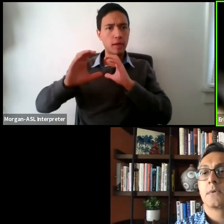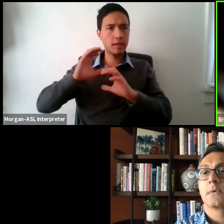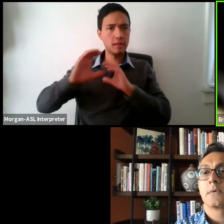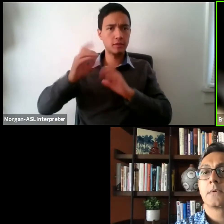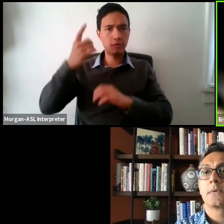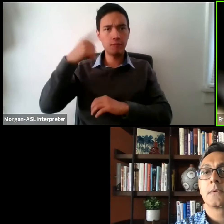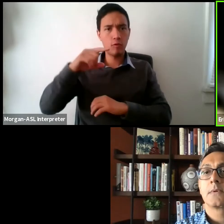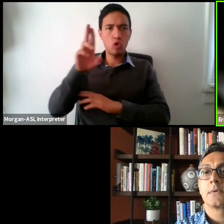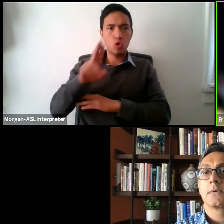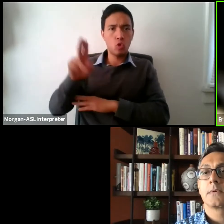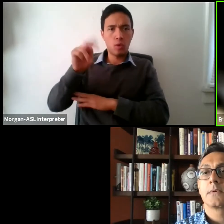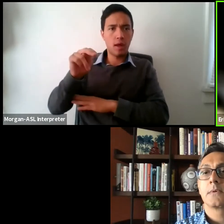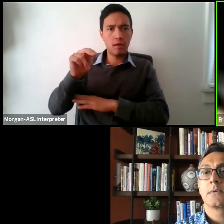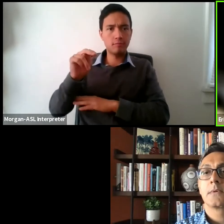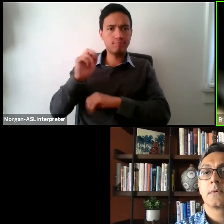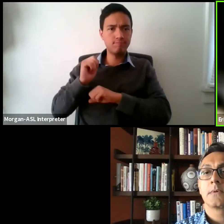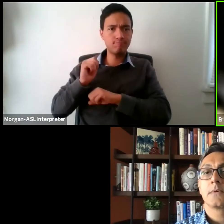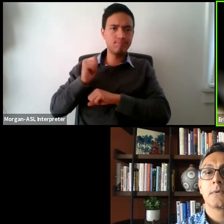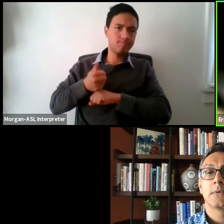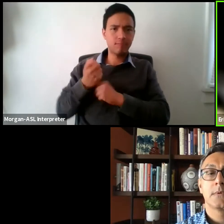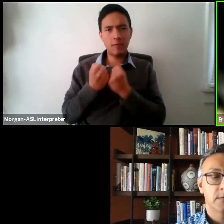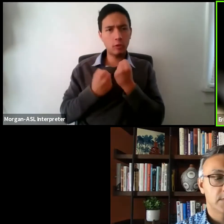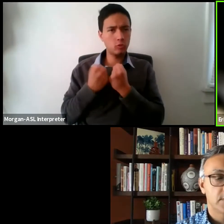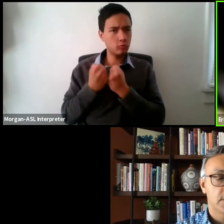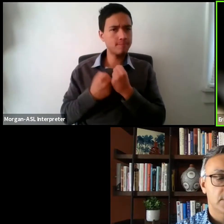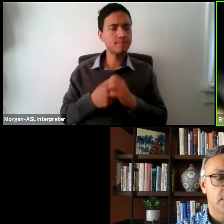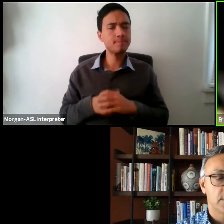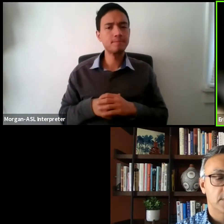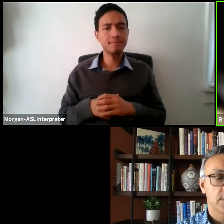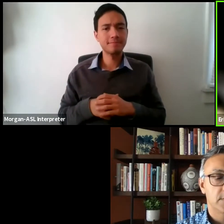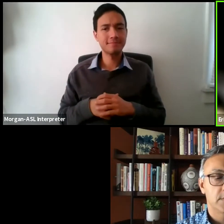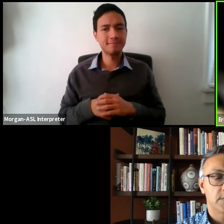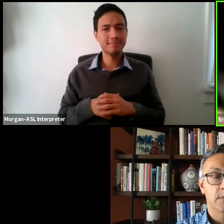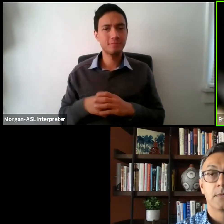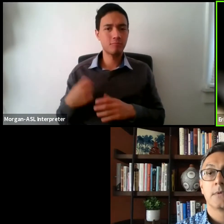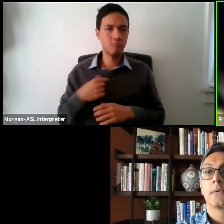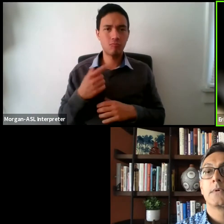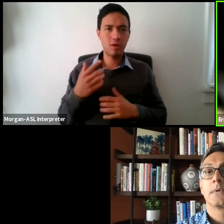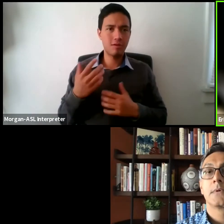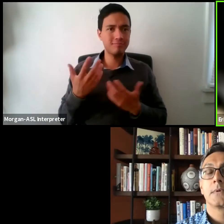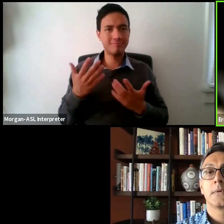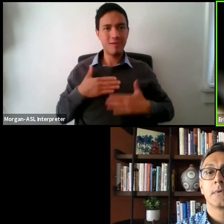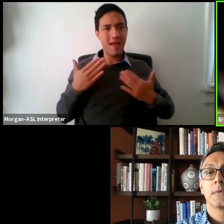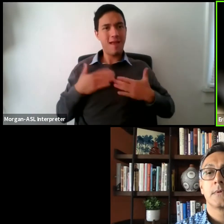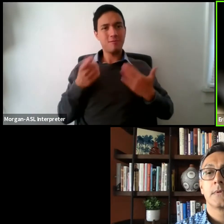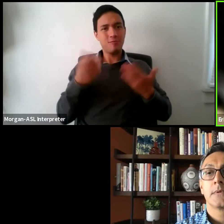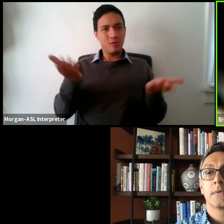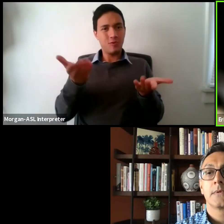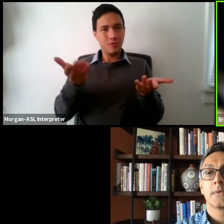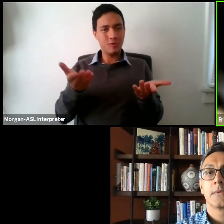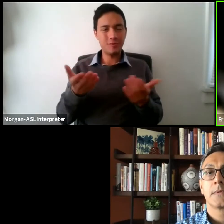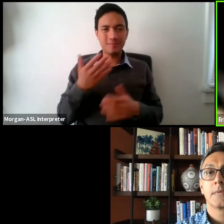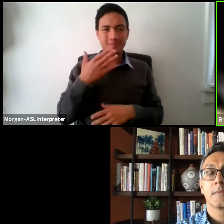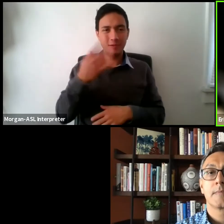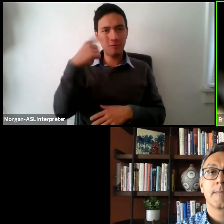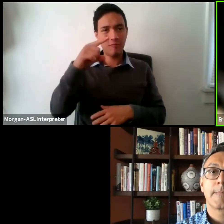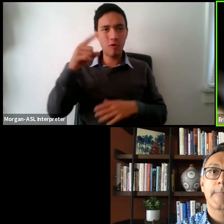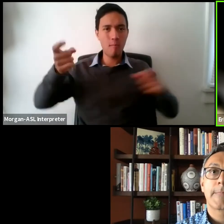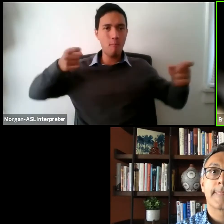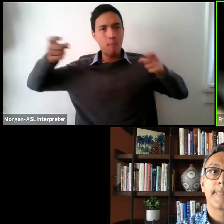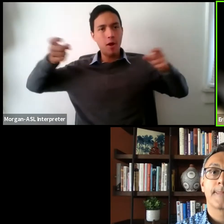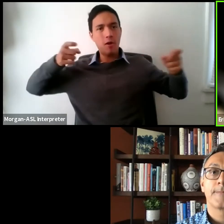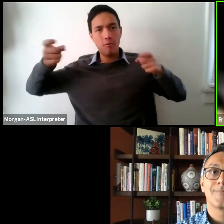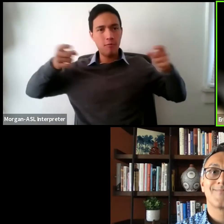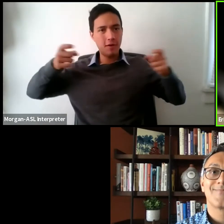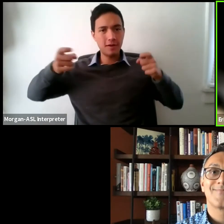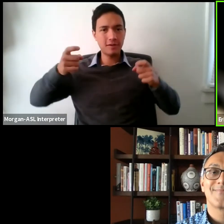Foundation. We are so delighted to have you, Rajesh. moderate this session for us. So